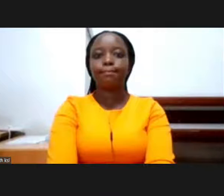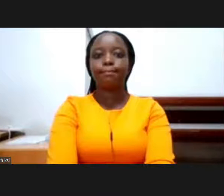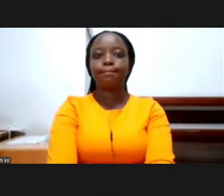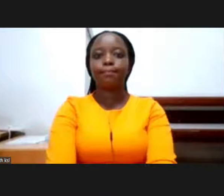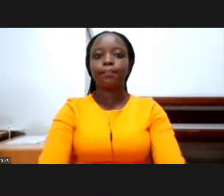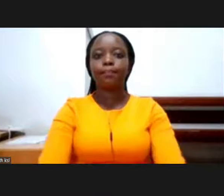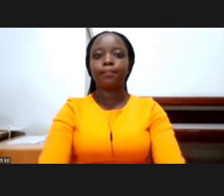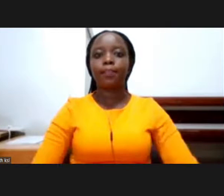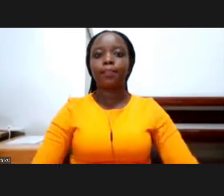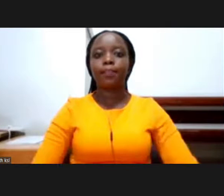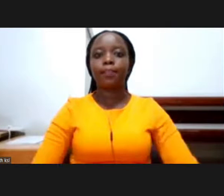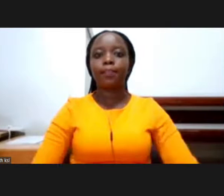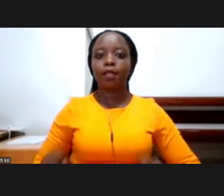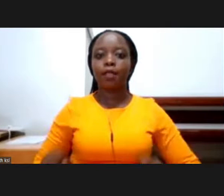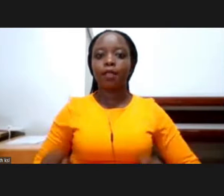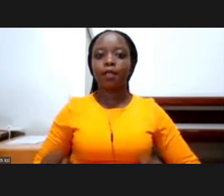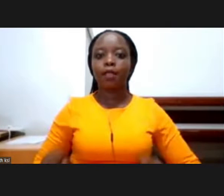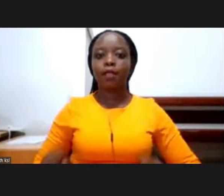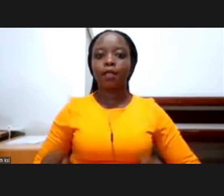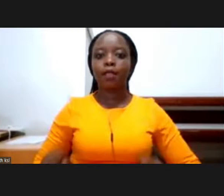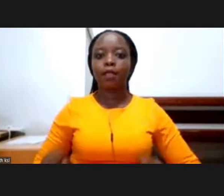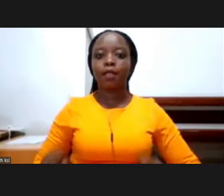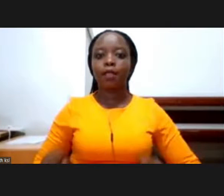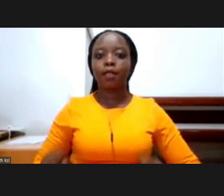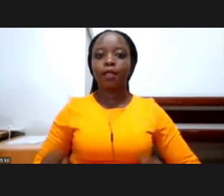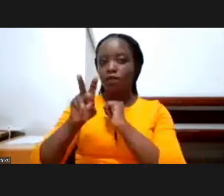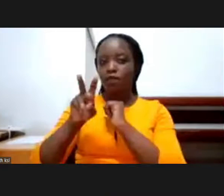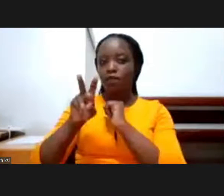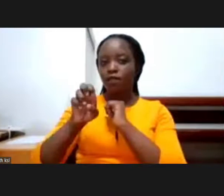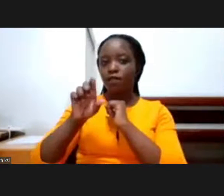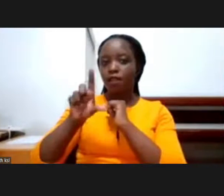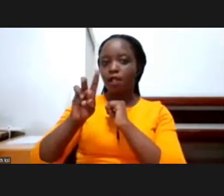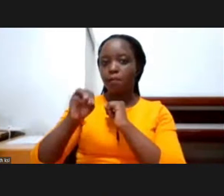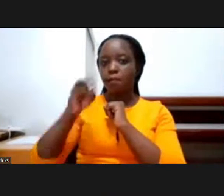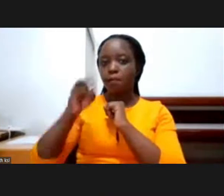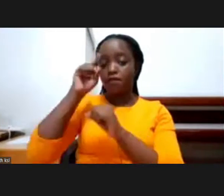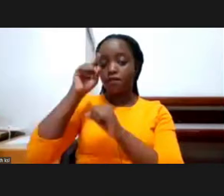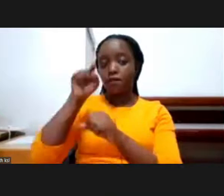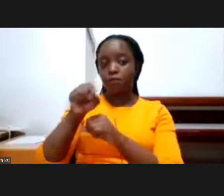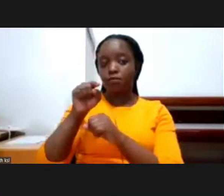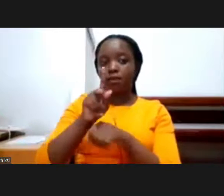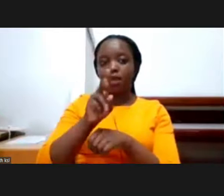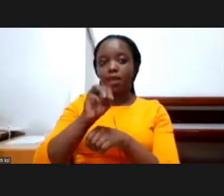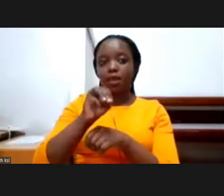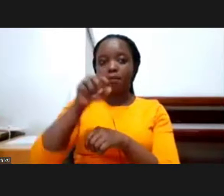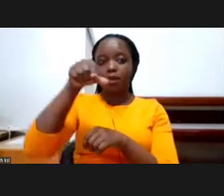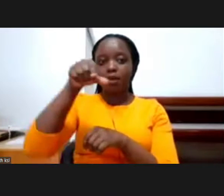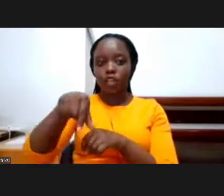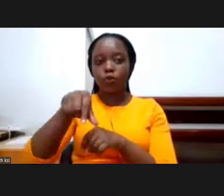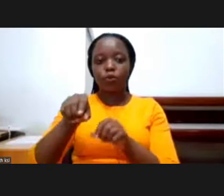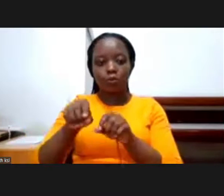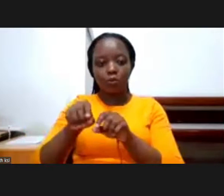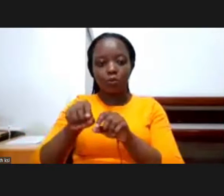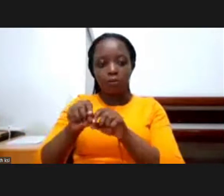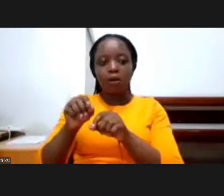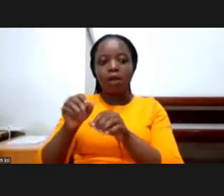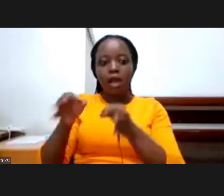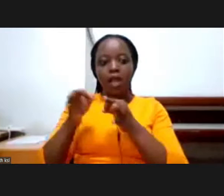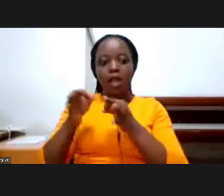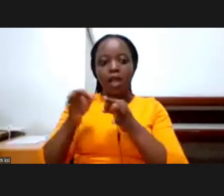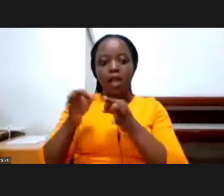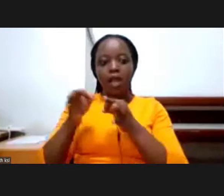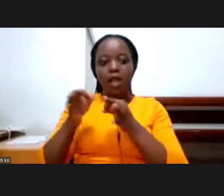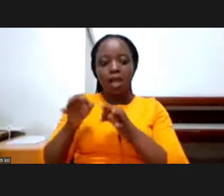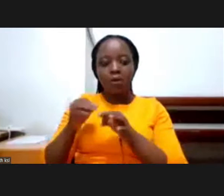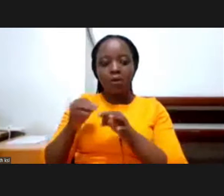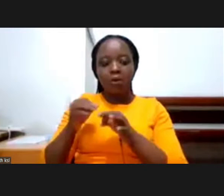KMQ account is asking, we have purchase invoices for February, which are